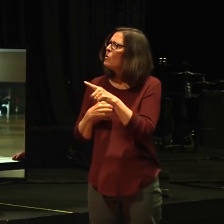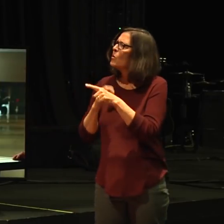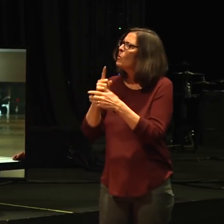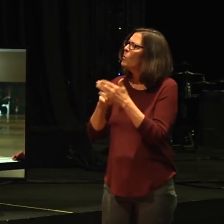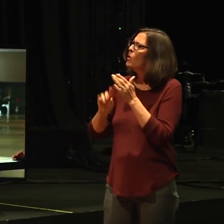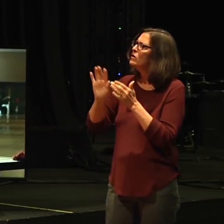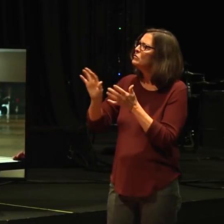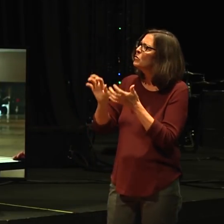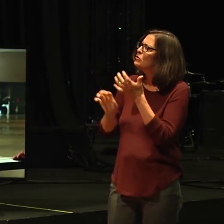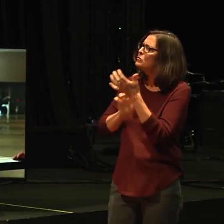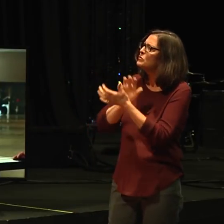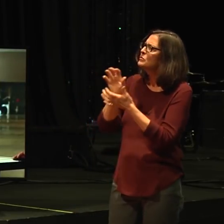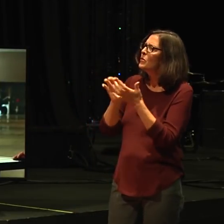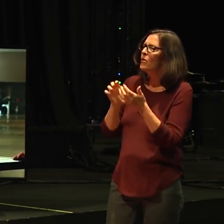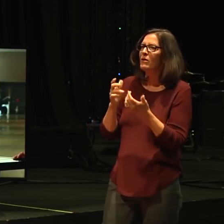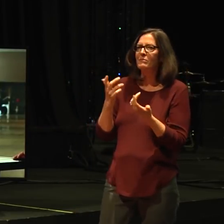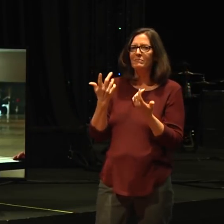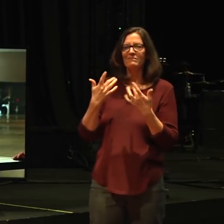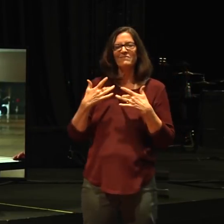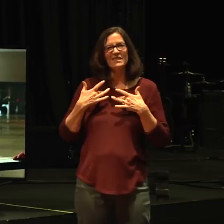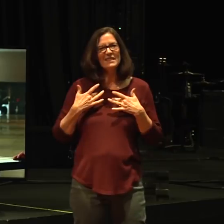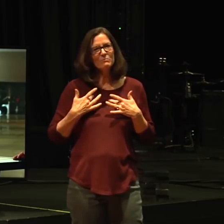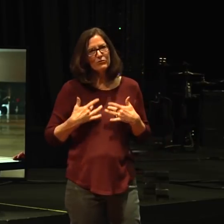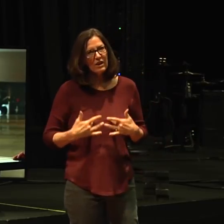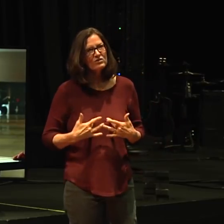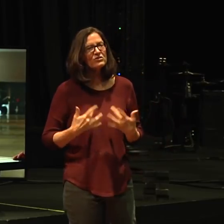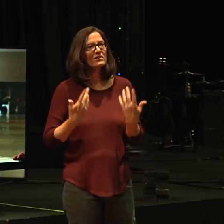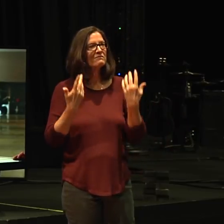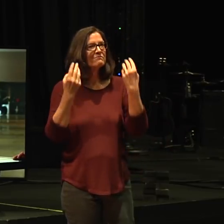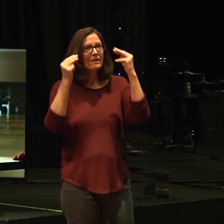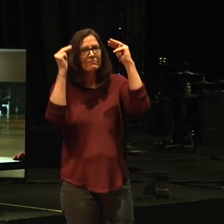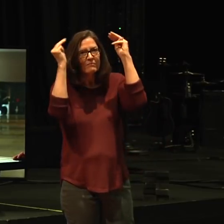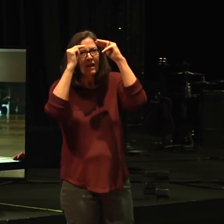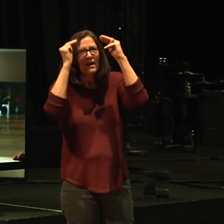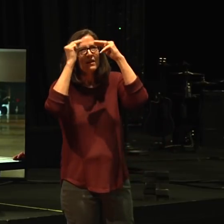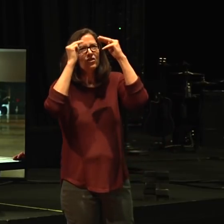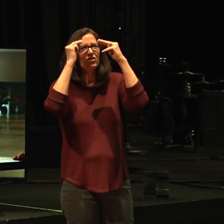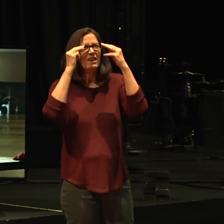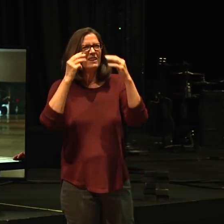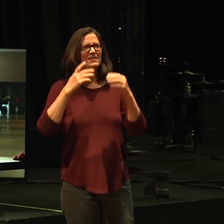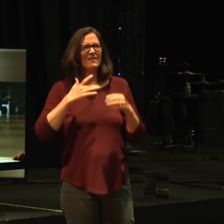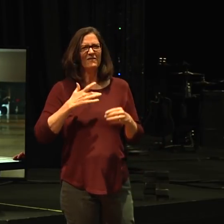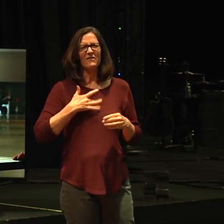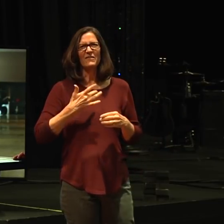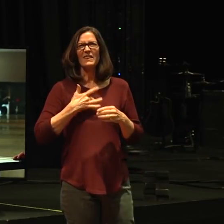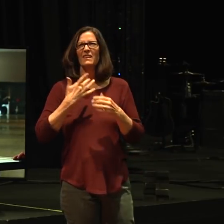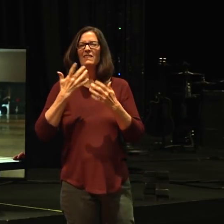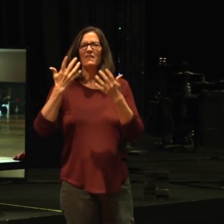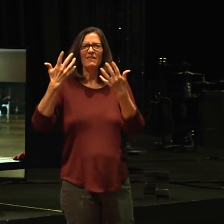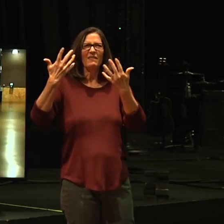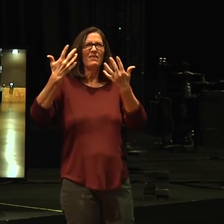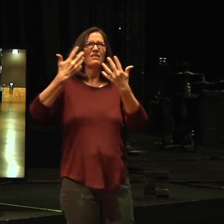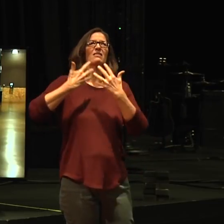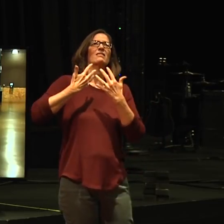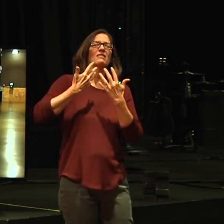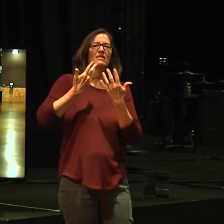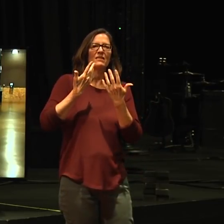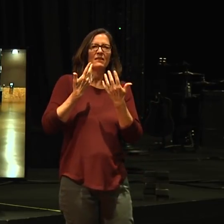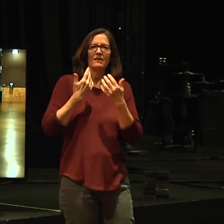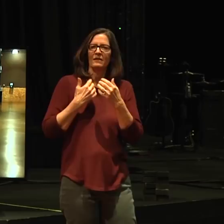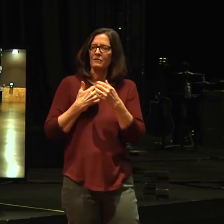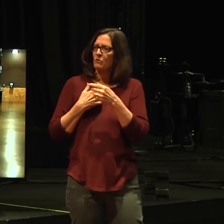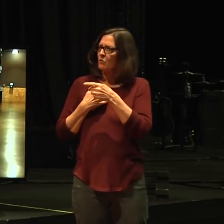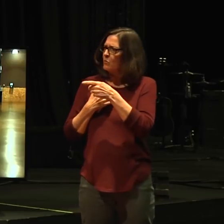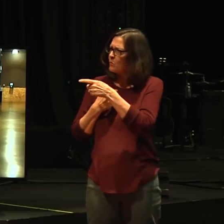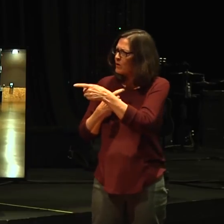you? Depression, migraines, feeling abandoned. Okay. What do you say